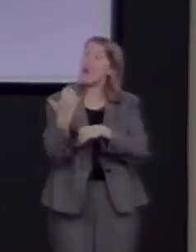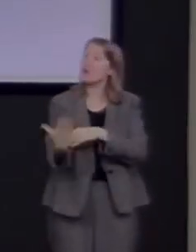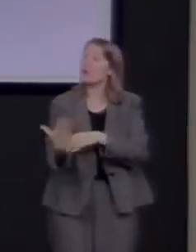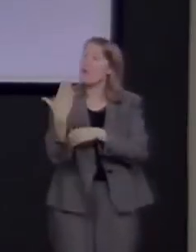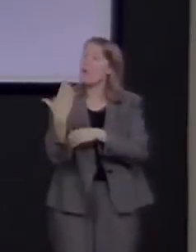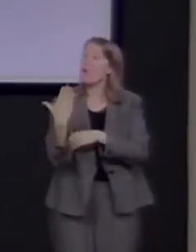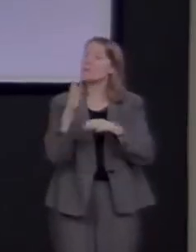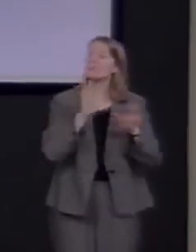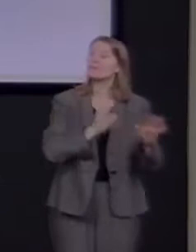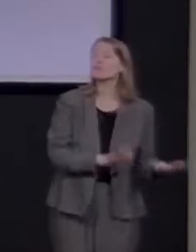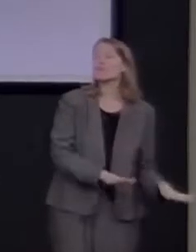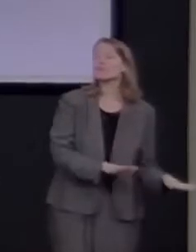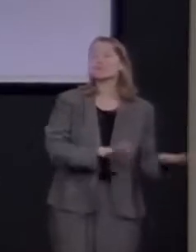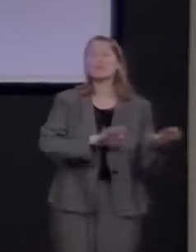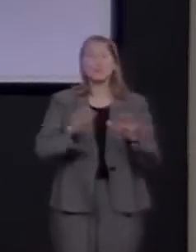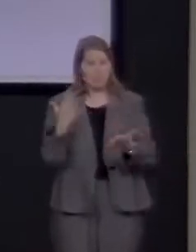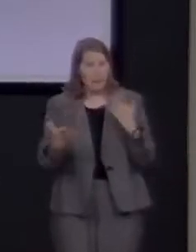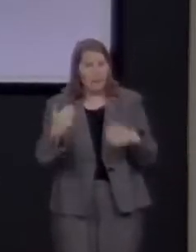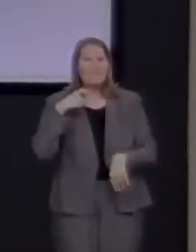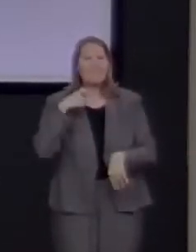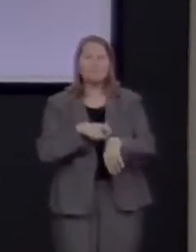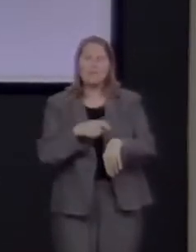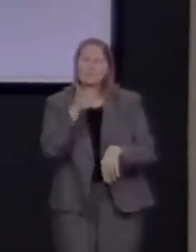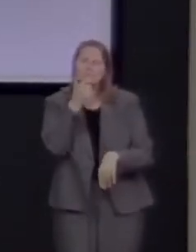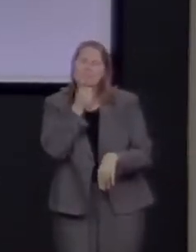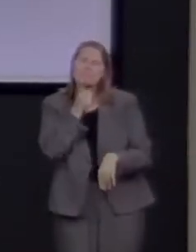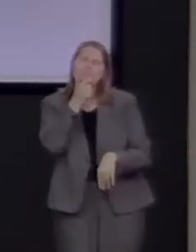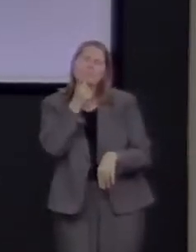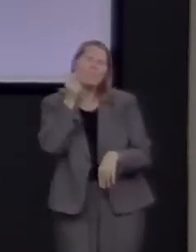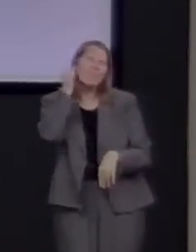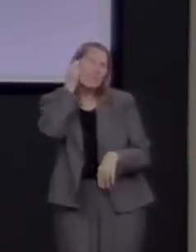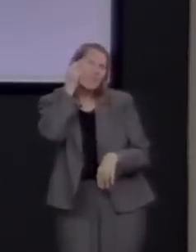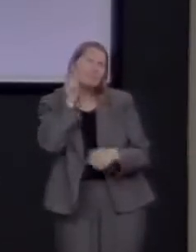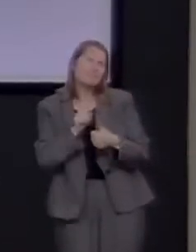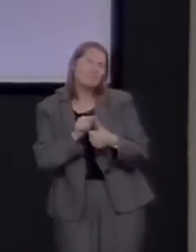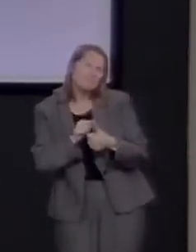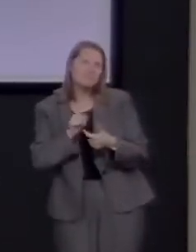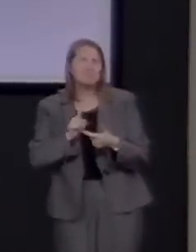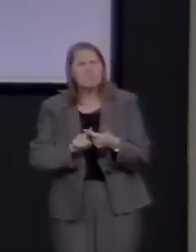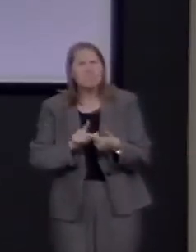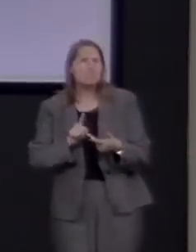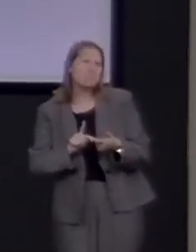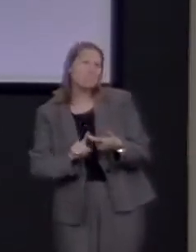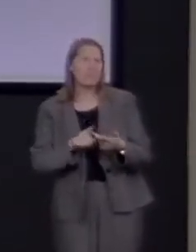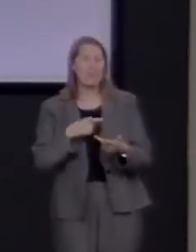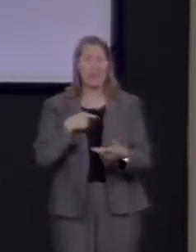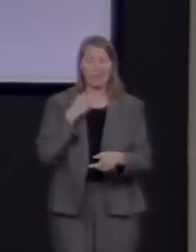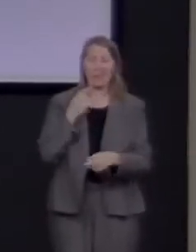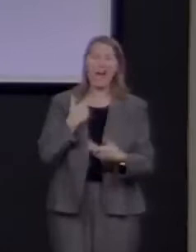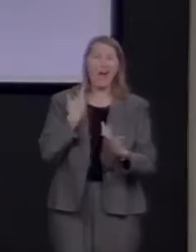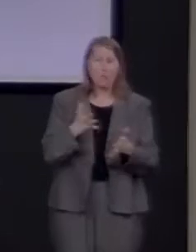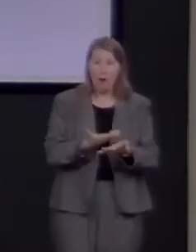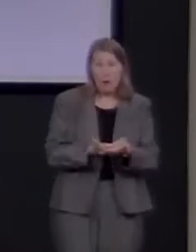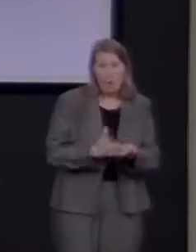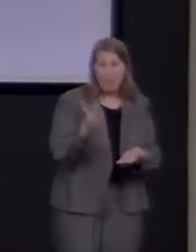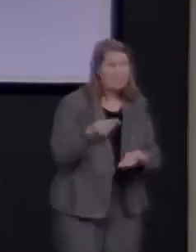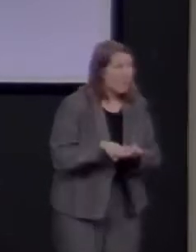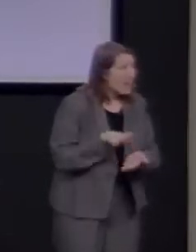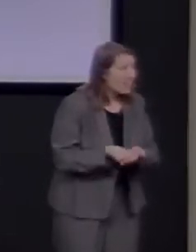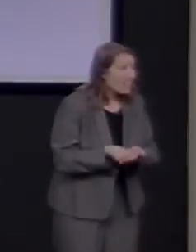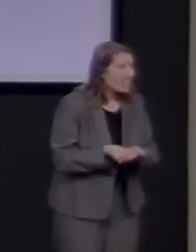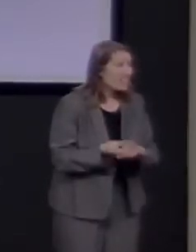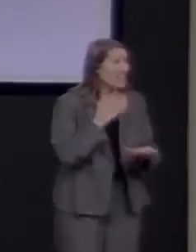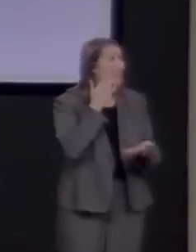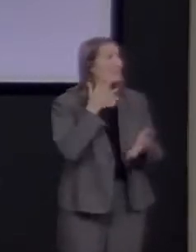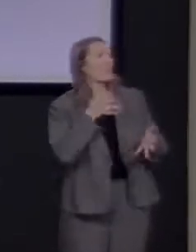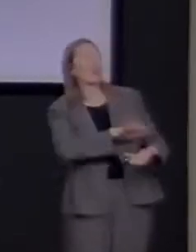different. Now you have time to count them. You can be more economical by choosing the right number of apples. So